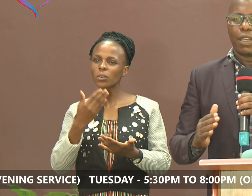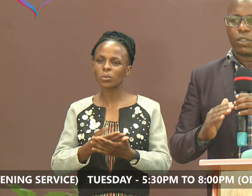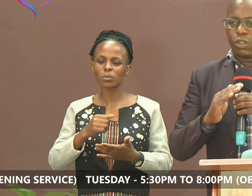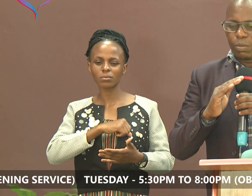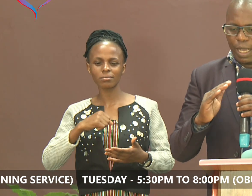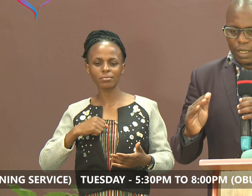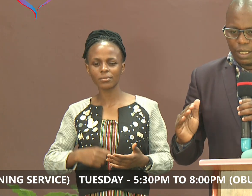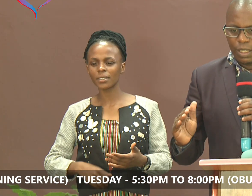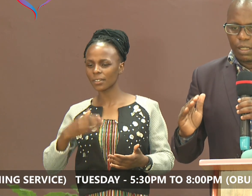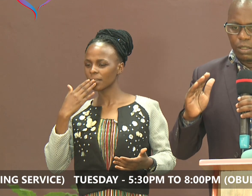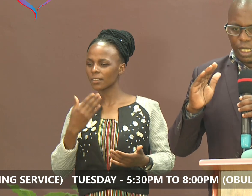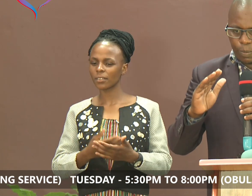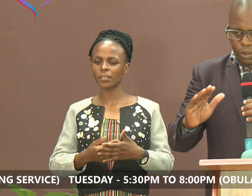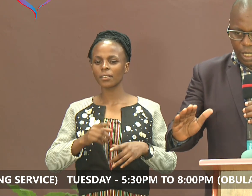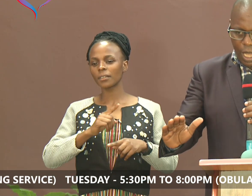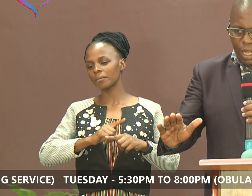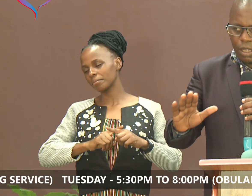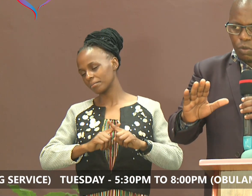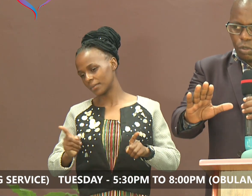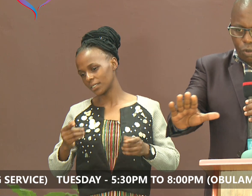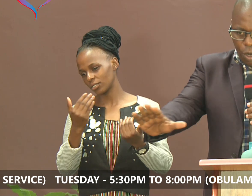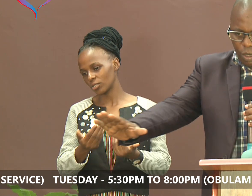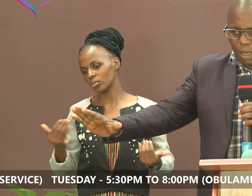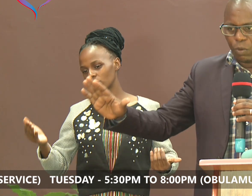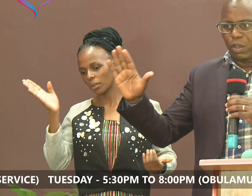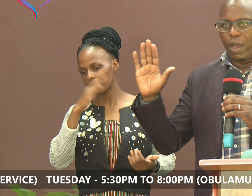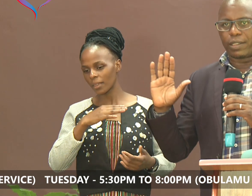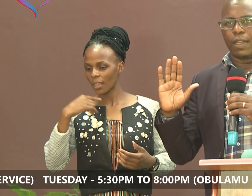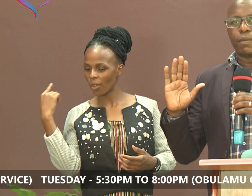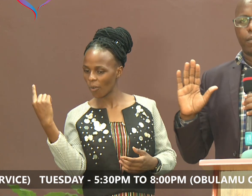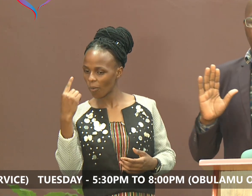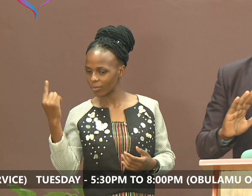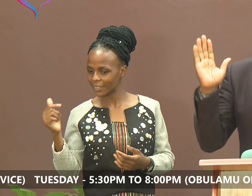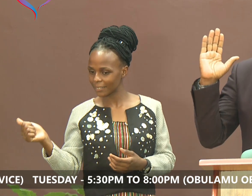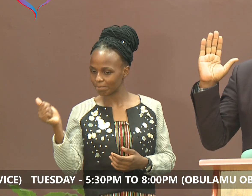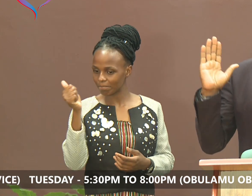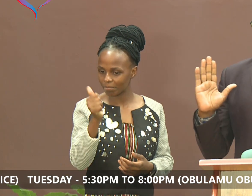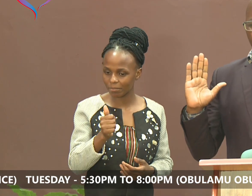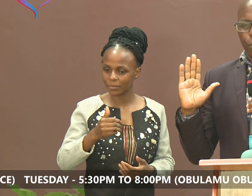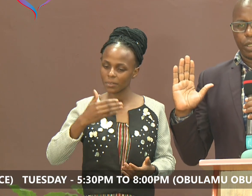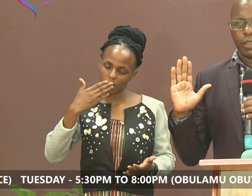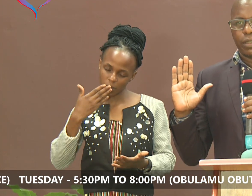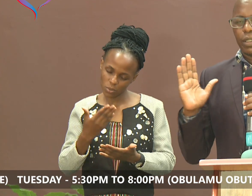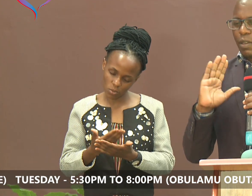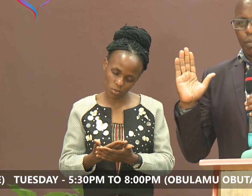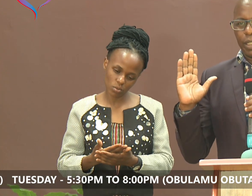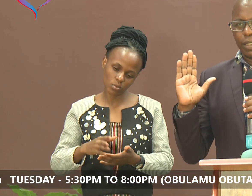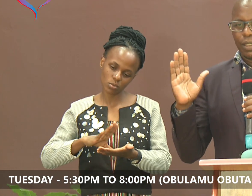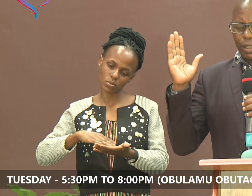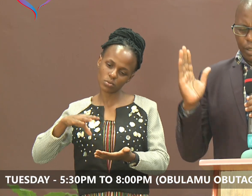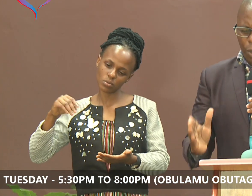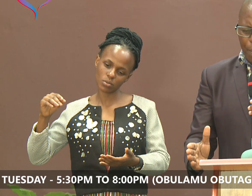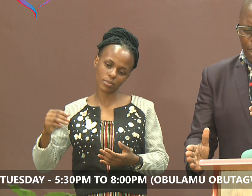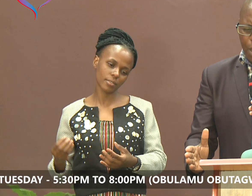webati. Don't mind, just put there, good ground baleme kwe kwasa. 30-fold, good ground. Can you